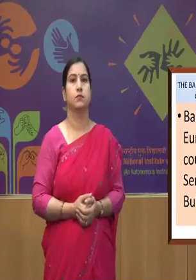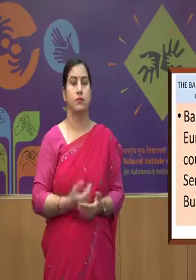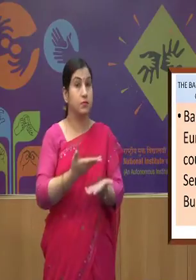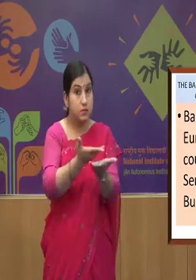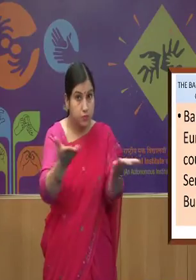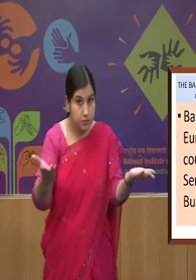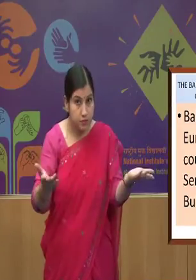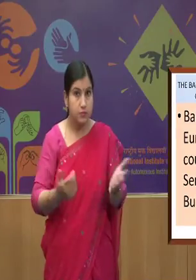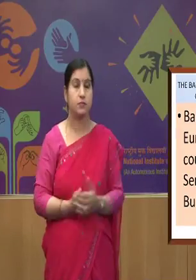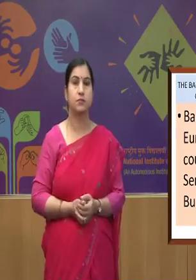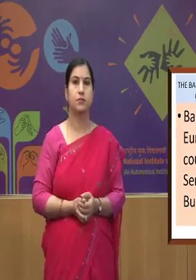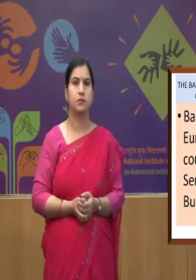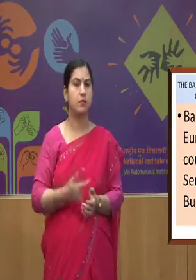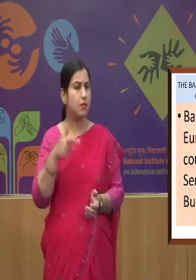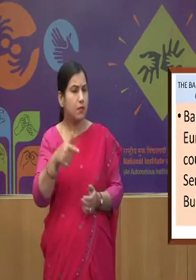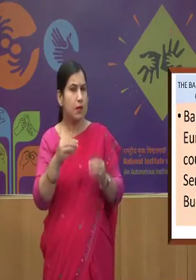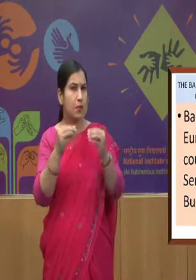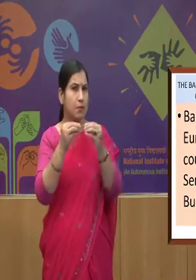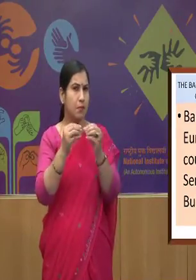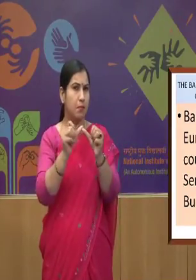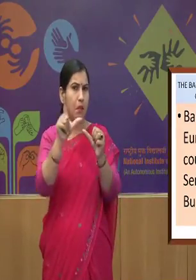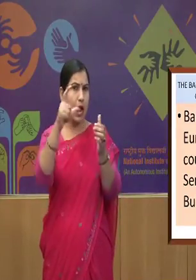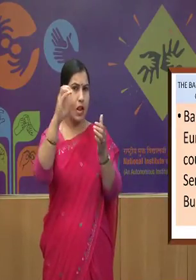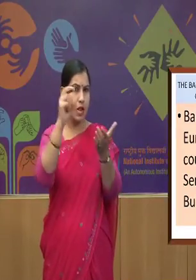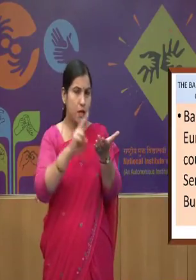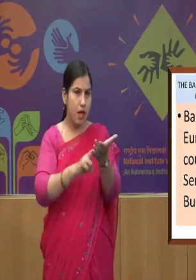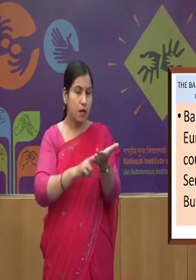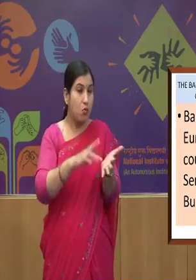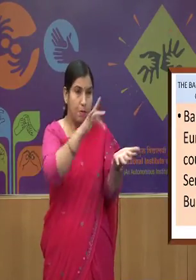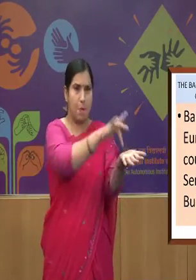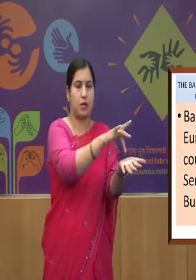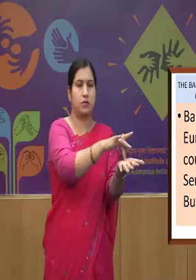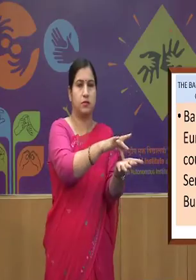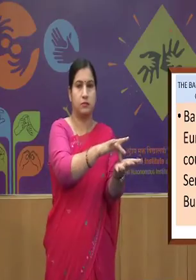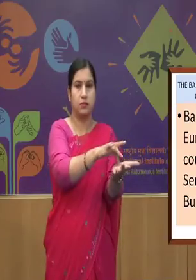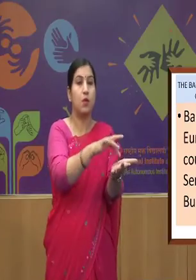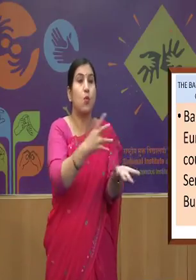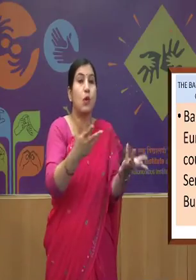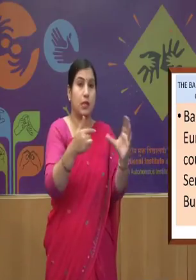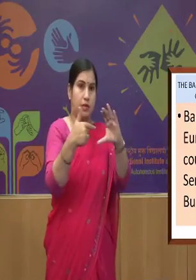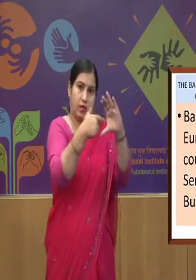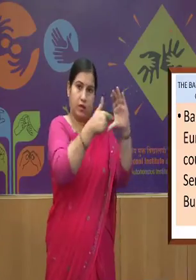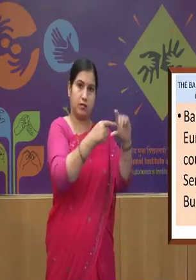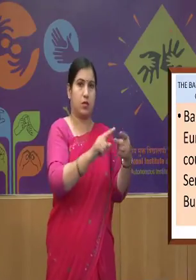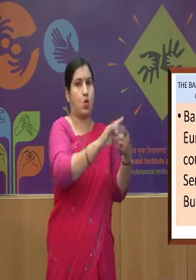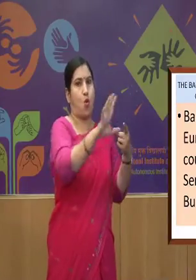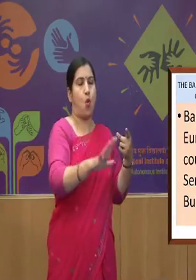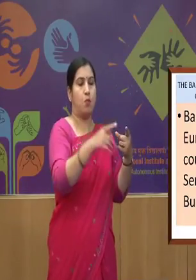Learners, Balkan was the area in East Europe that consisted of